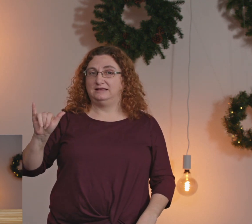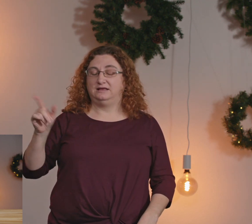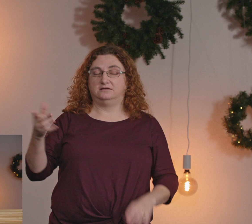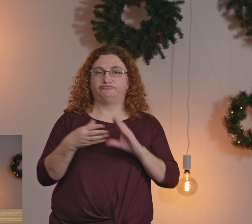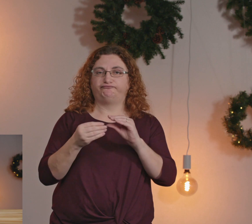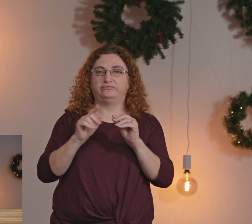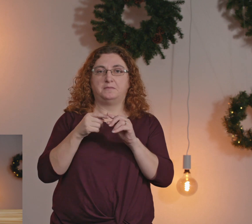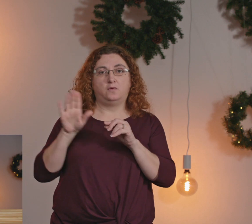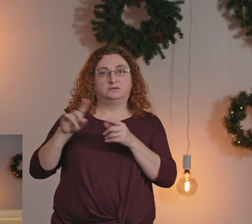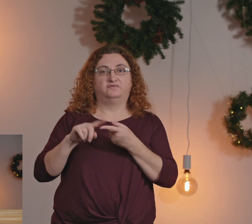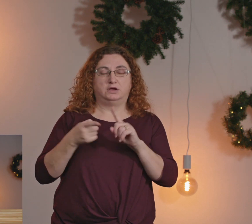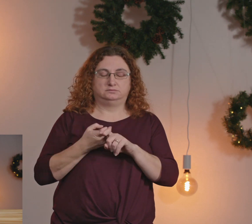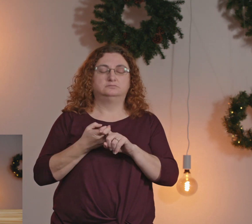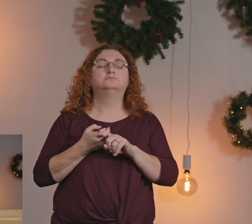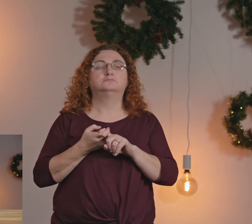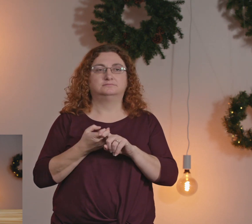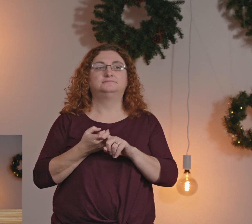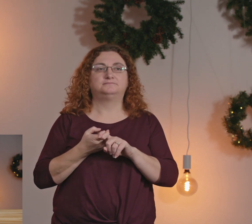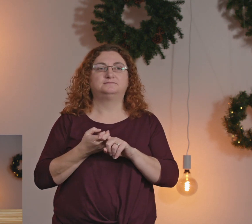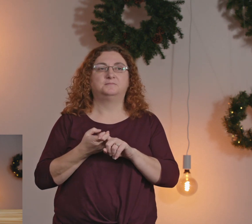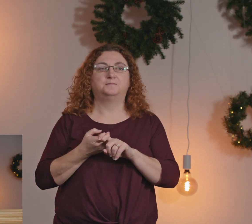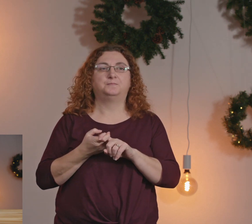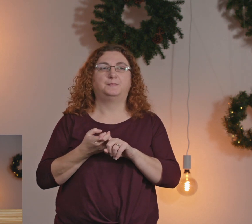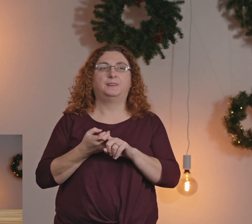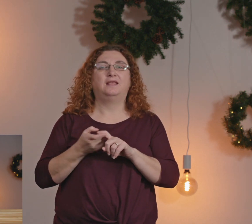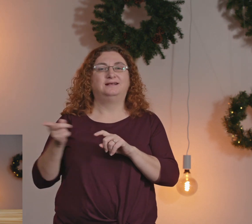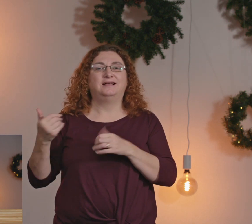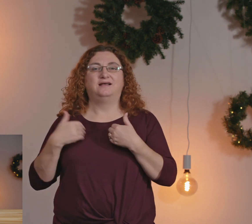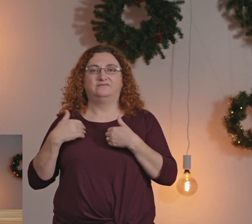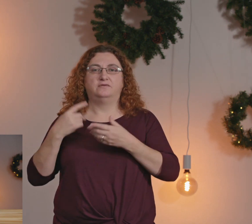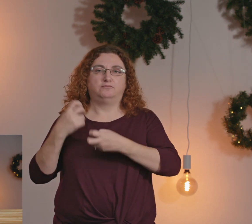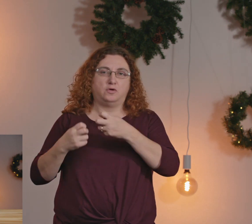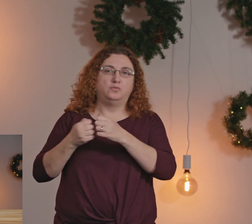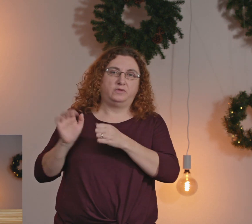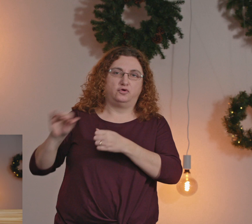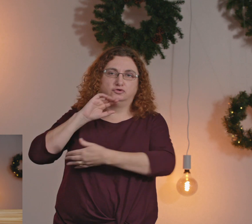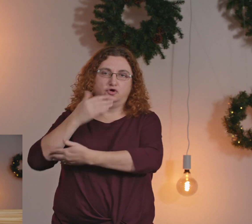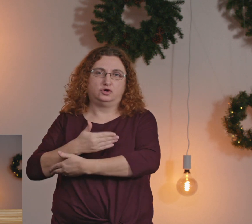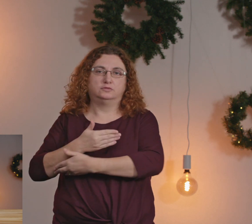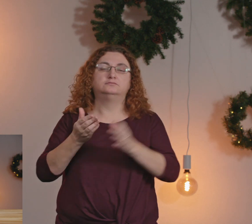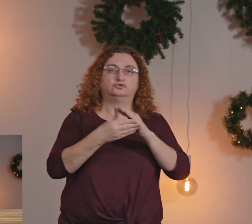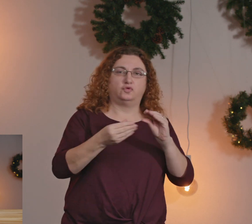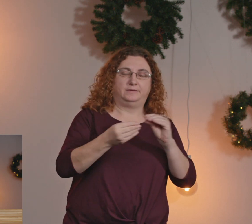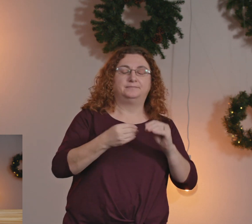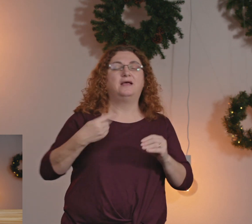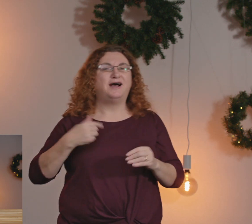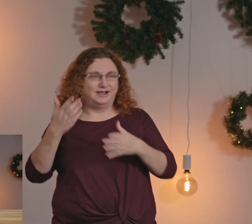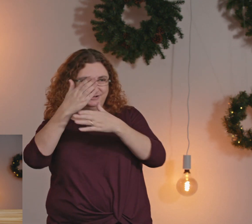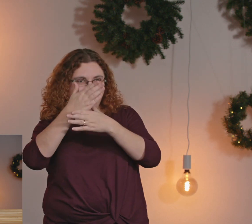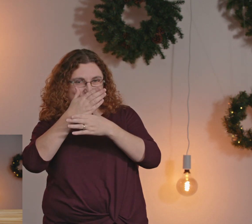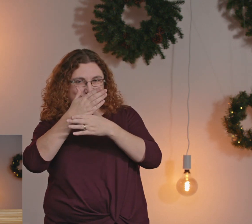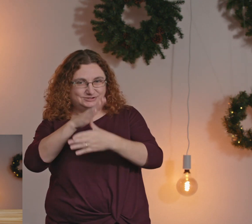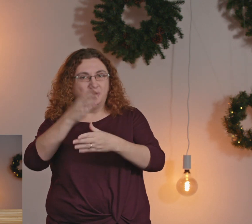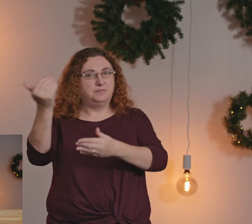his difficulty with his daughter. So here's how Yancey tells this story. I've shared this before. It's